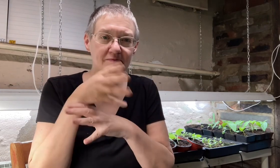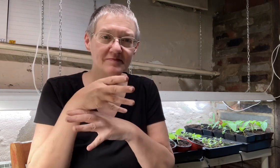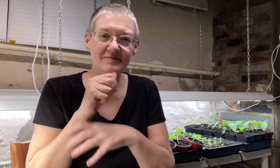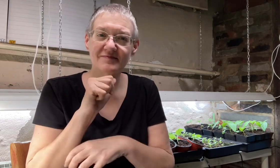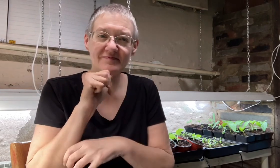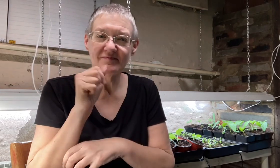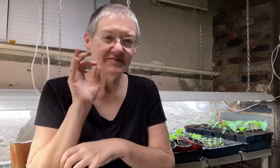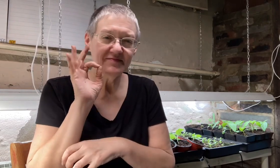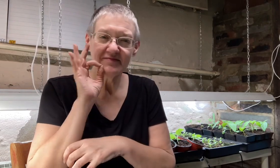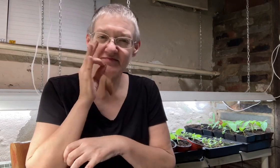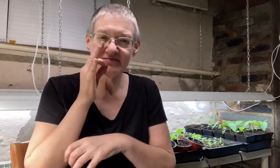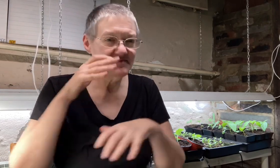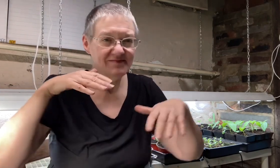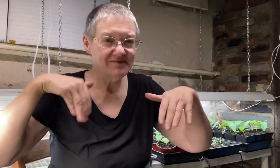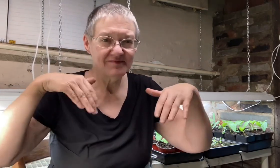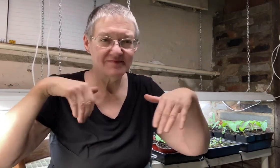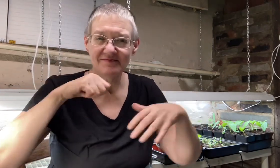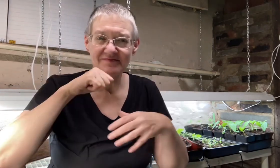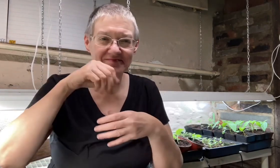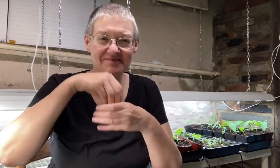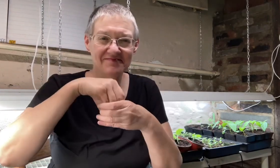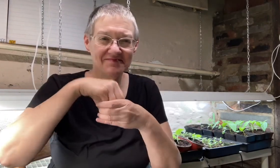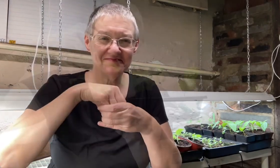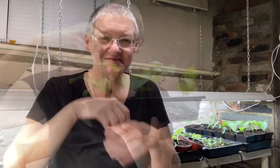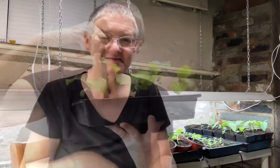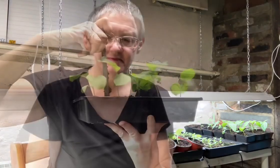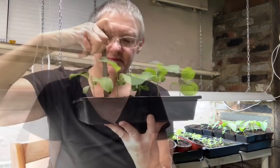plant. We don't want any fruit right now.